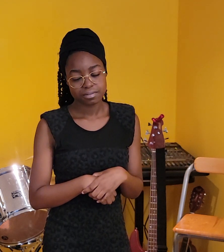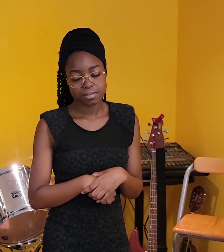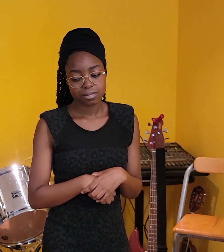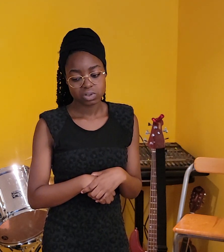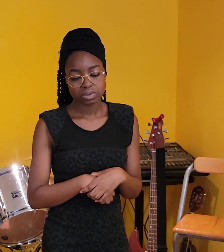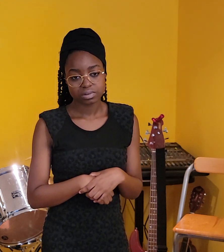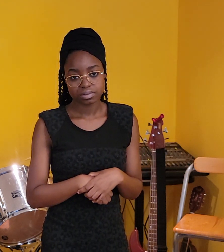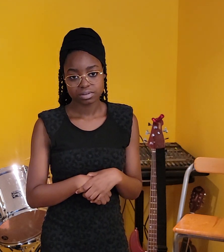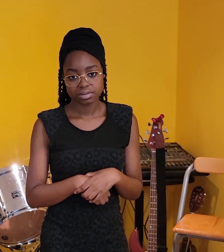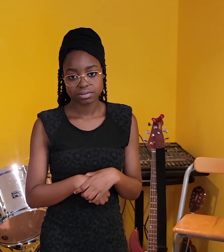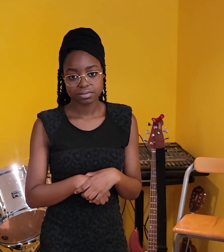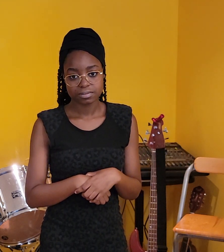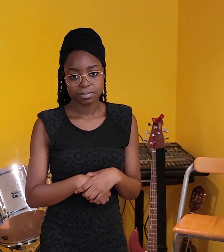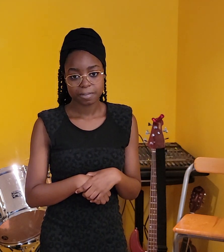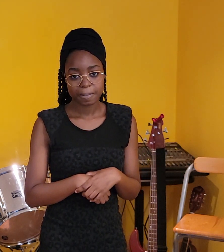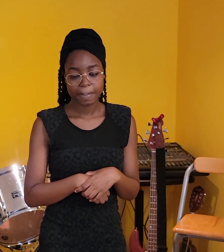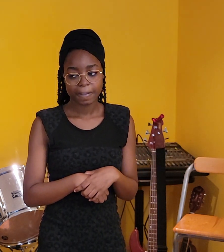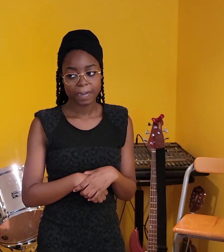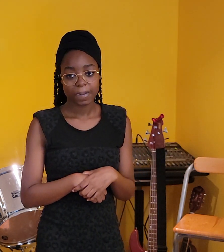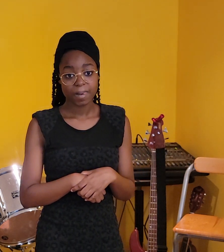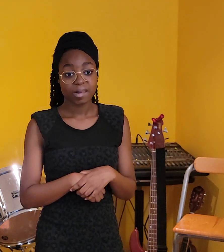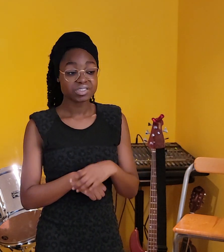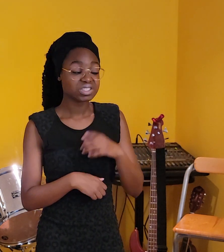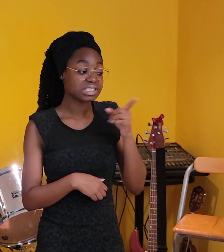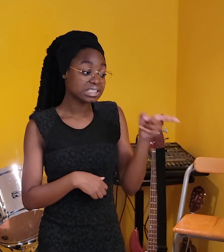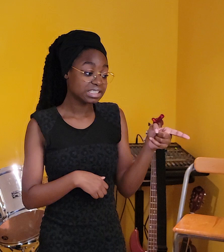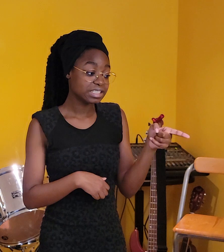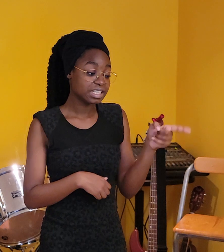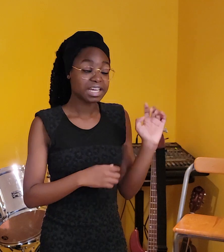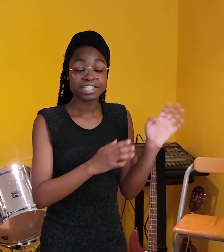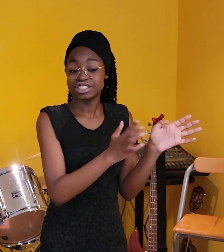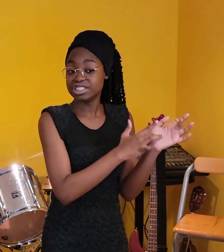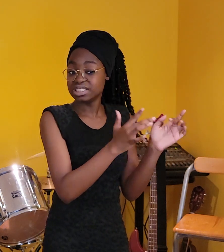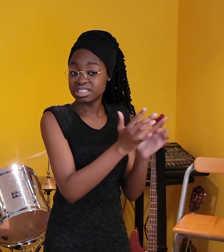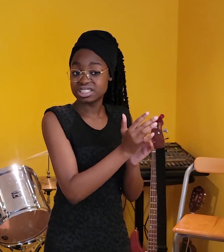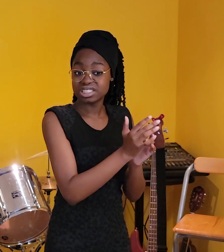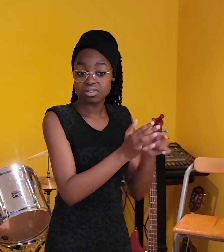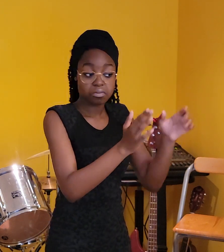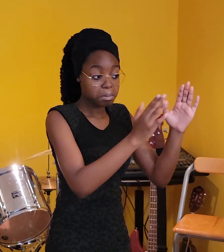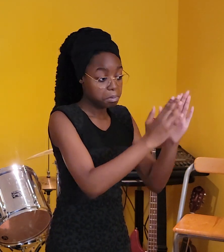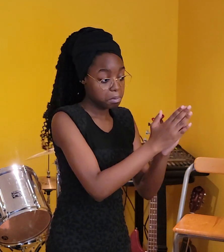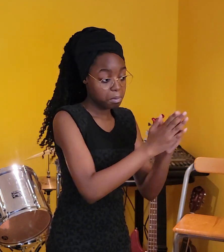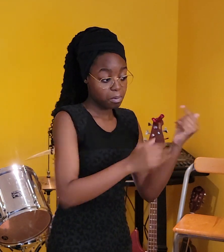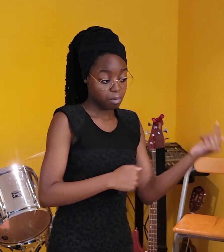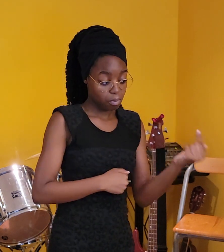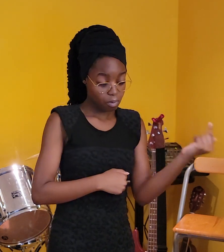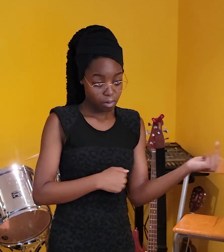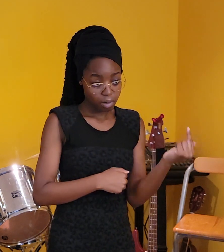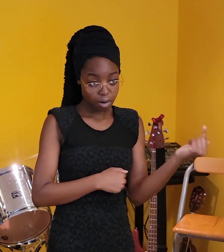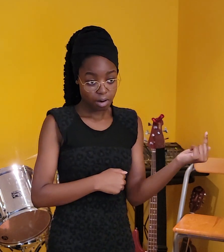So, as Jesus, was praying in a certain place,